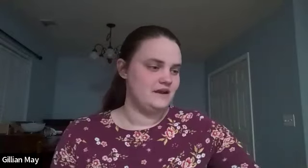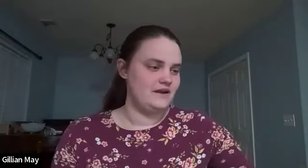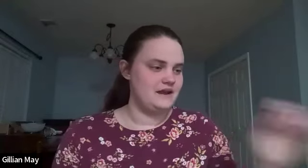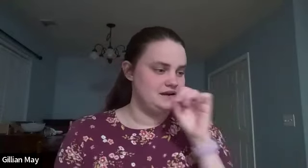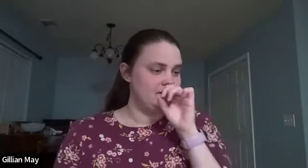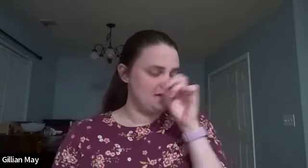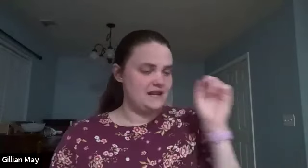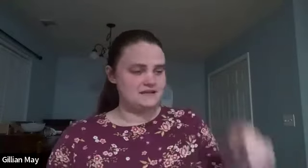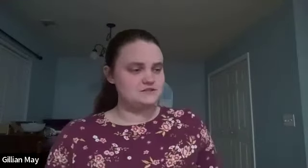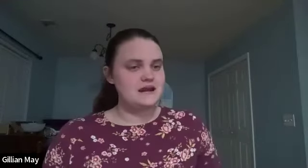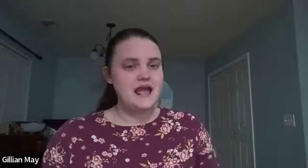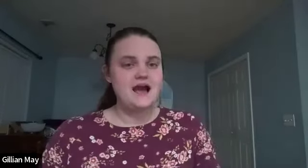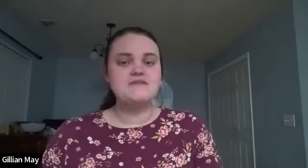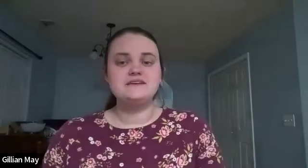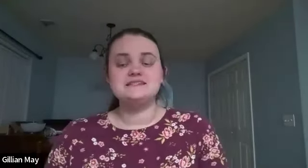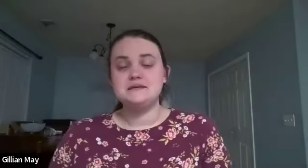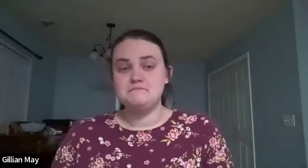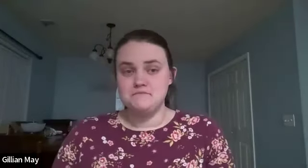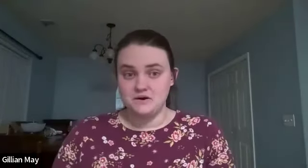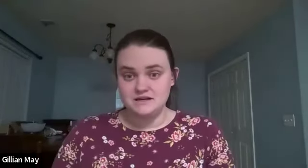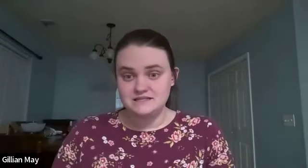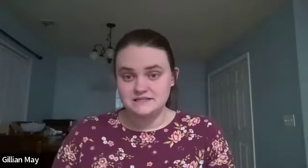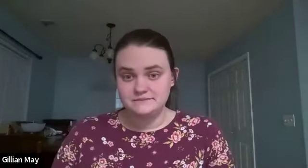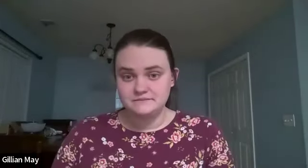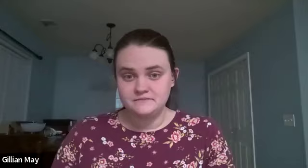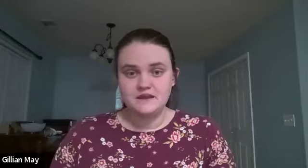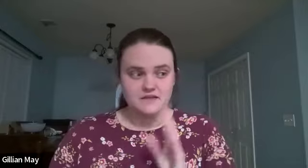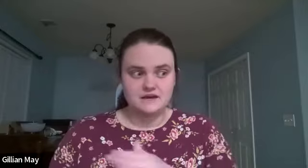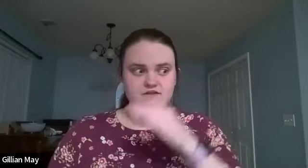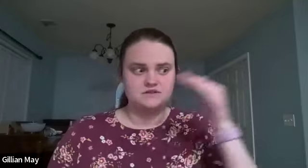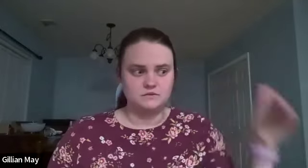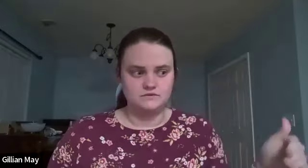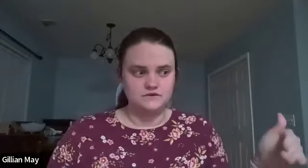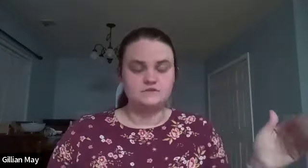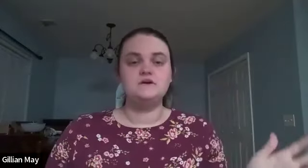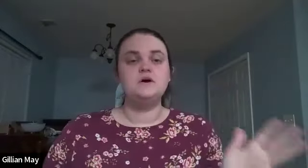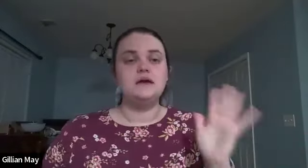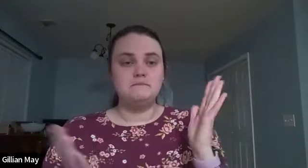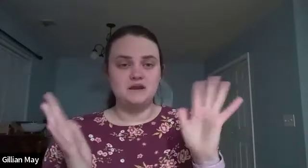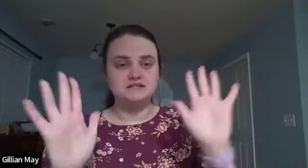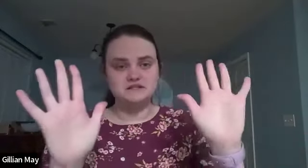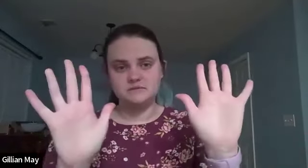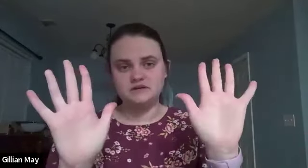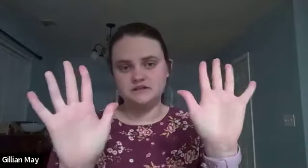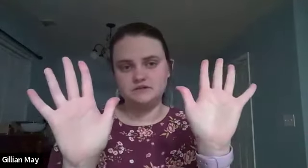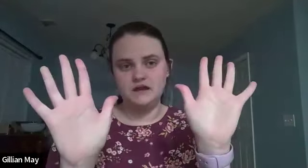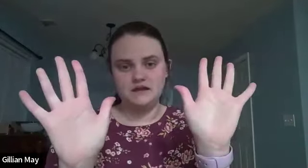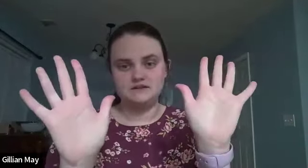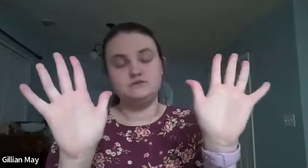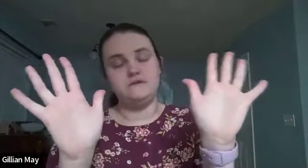All right. The next one I have is embarrassed. And then after this, we'll review those. Embarrassed is going to be two